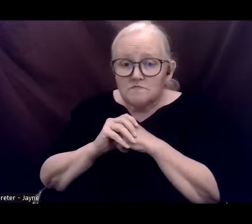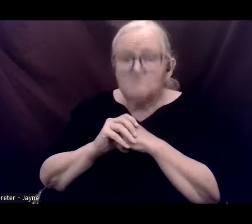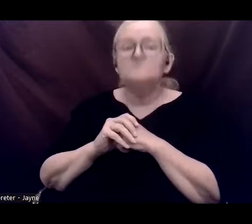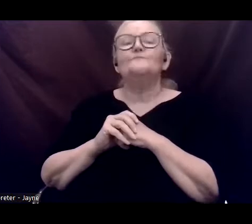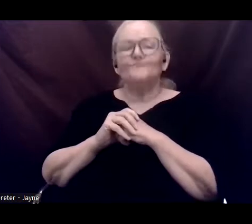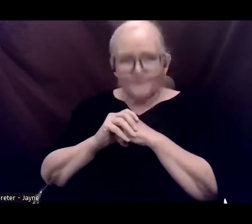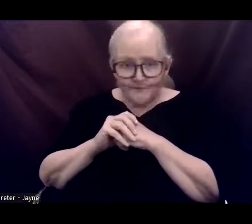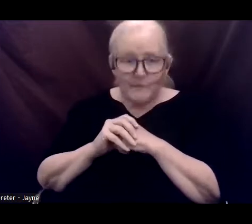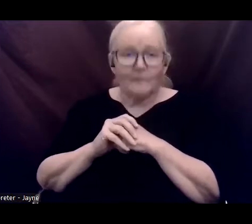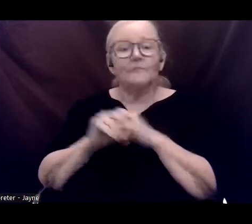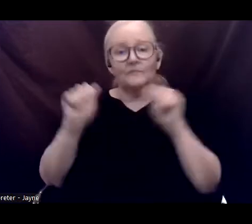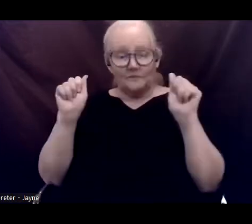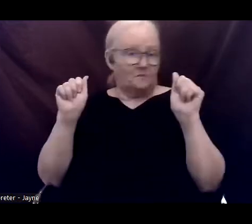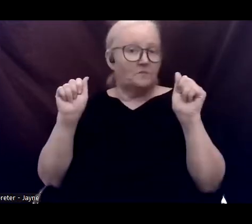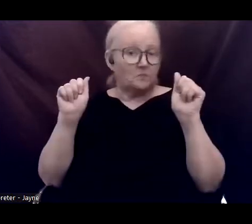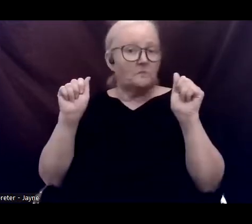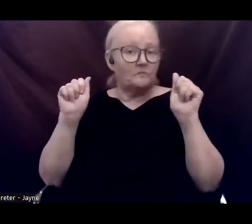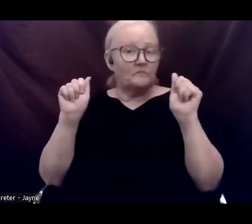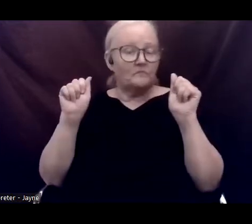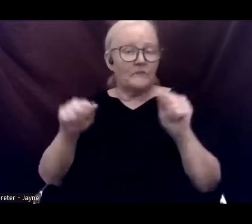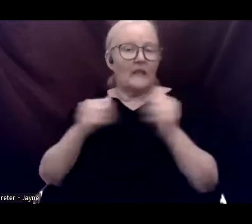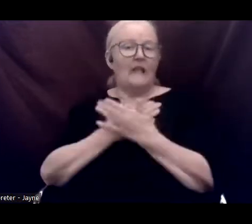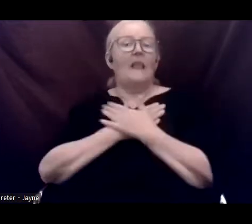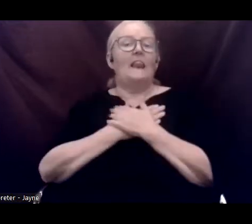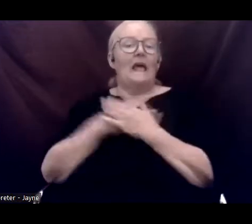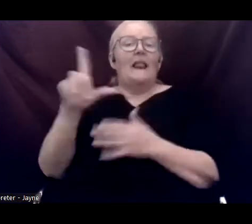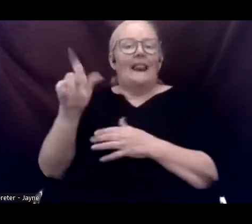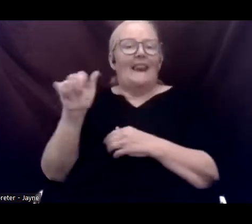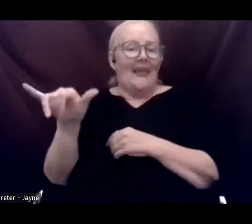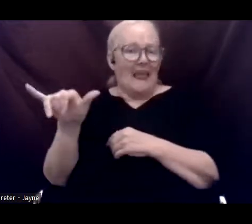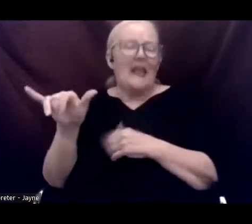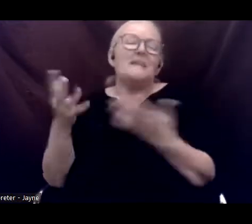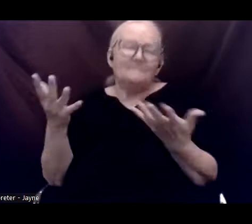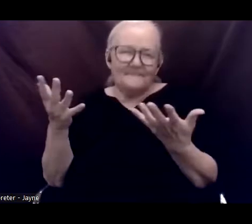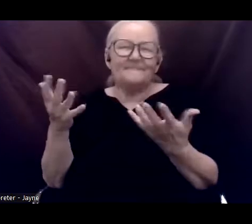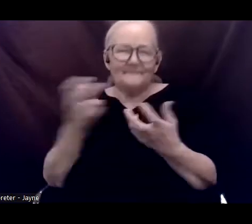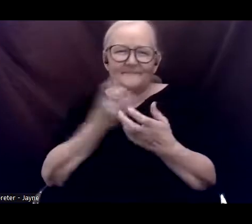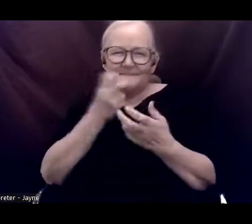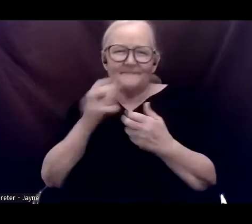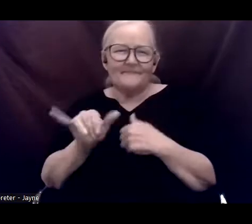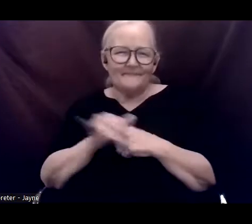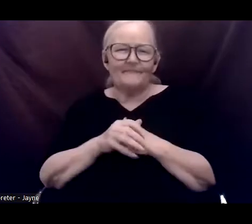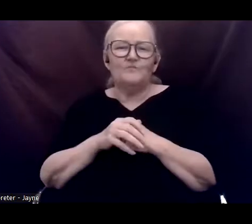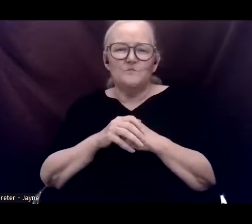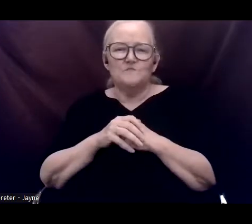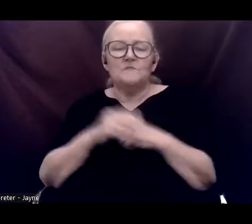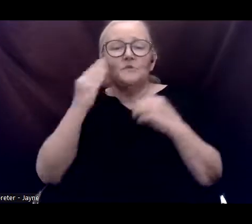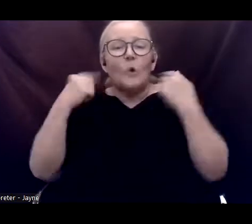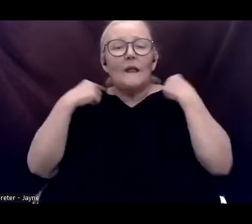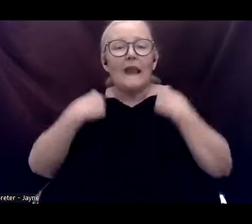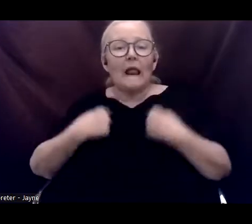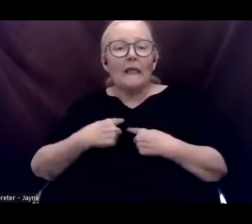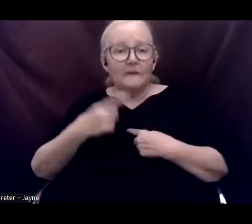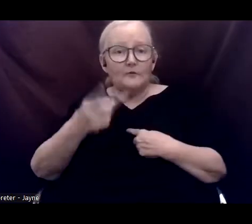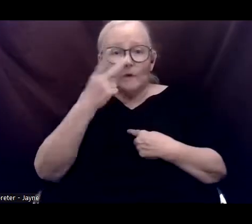Right, so it can be used to mean rest, absolutely. And it's also a necklace. Have you seen those